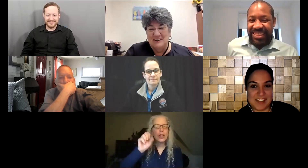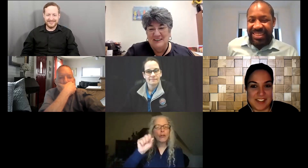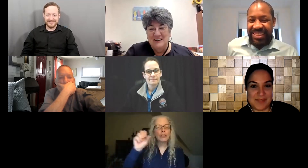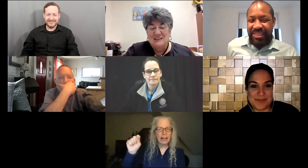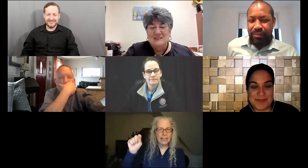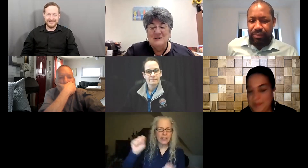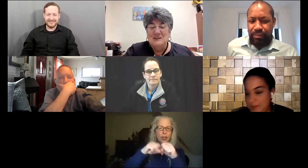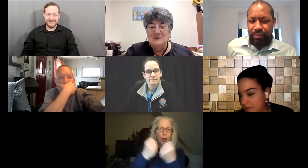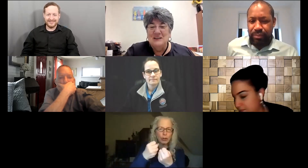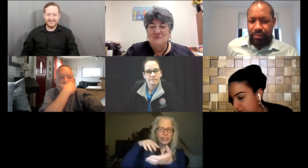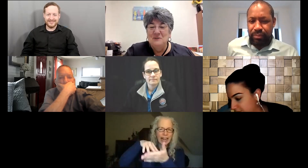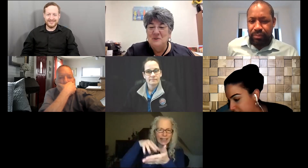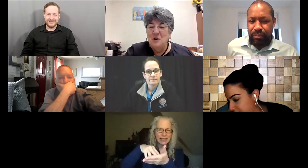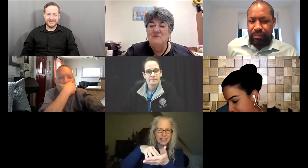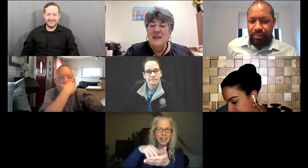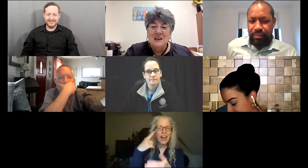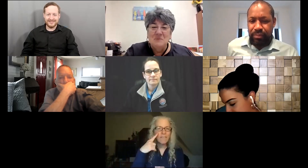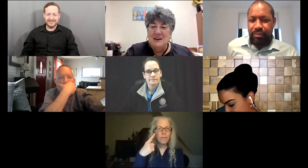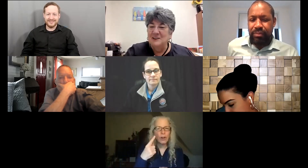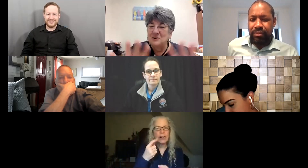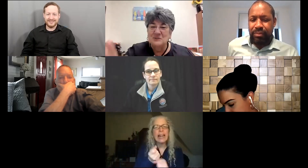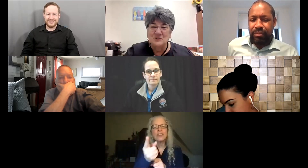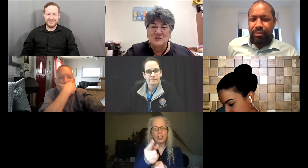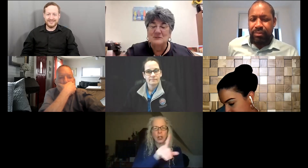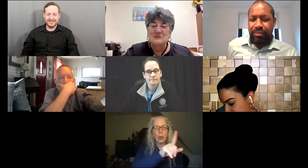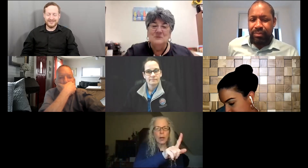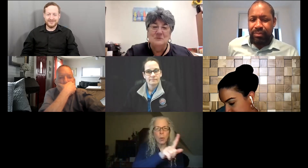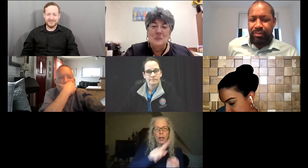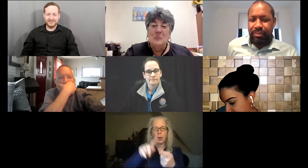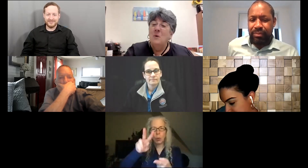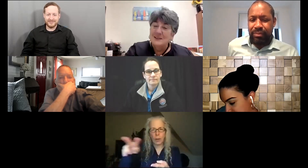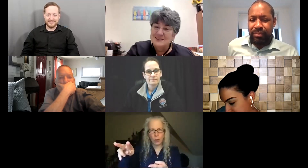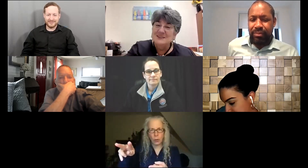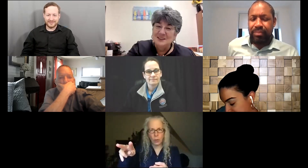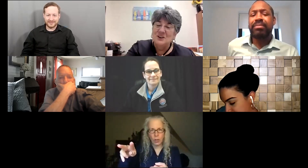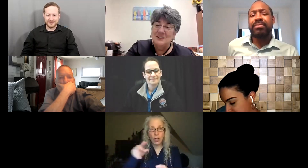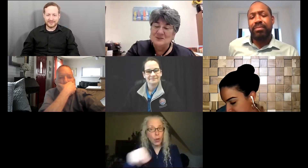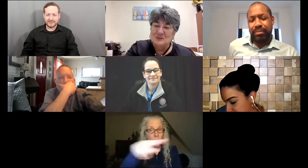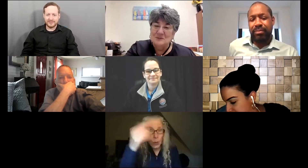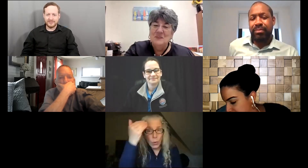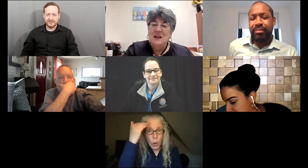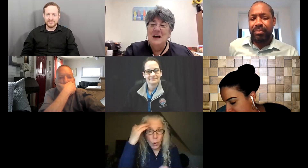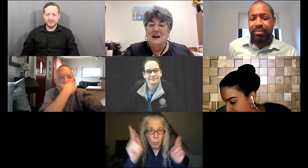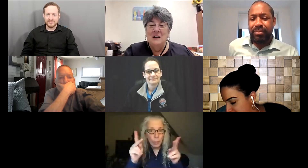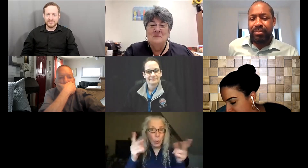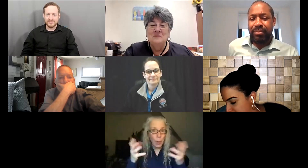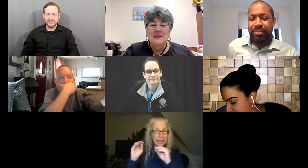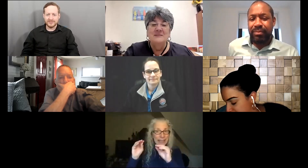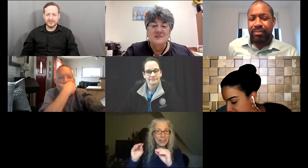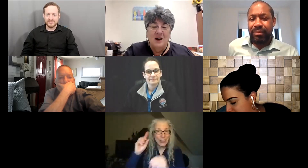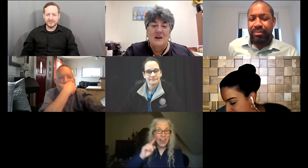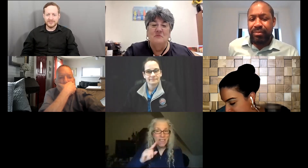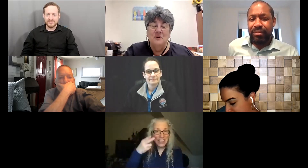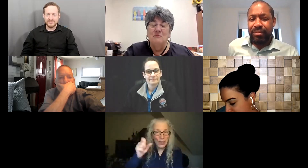next year. So if you know of anybody in your circles who wants to teach high school, it